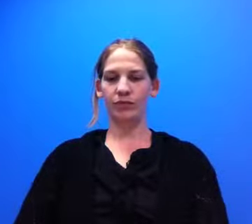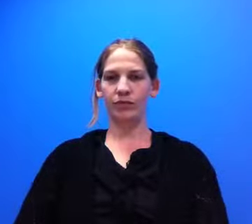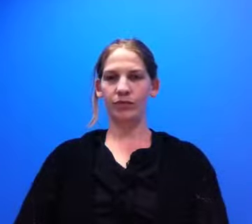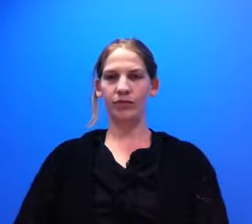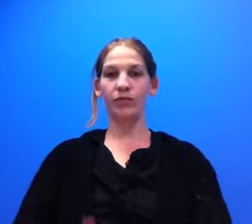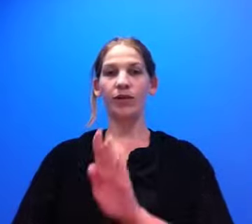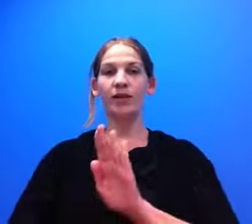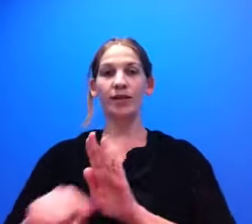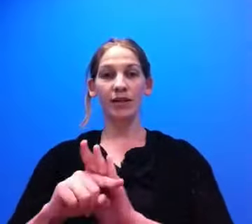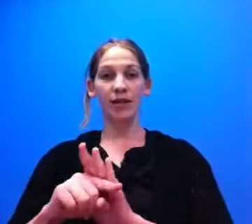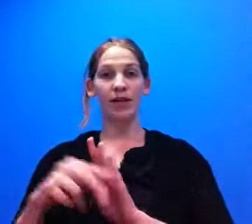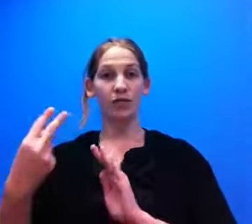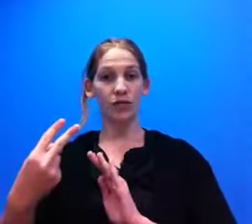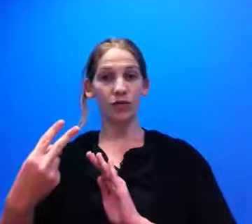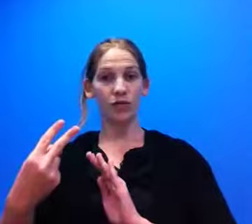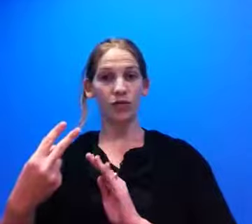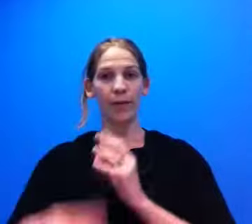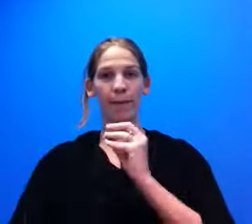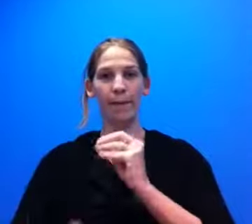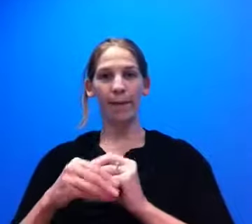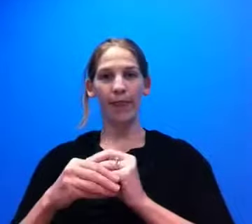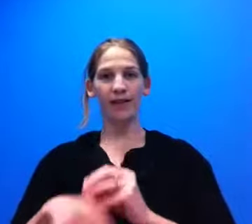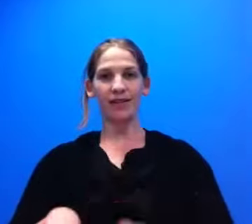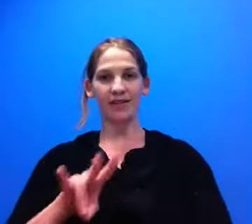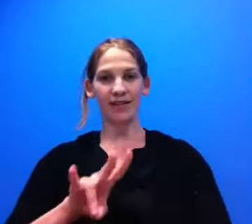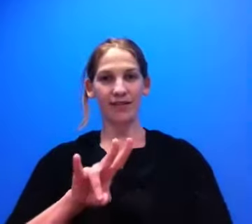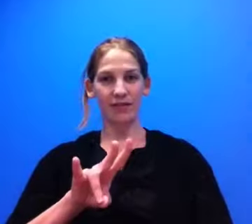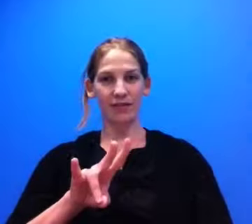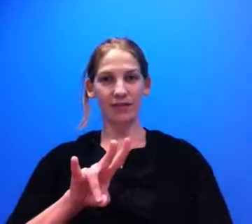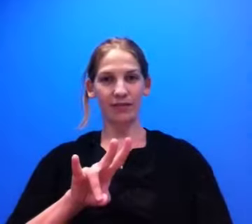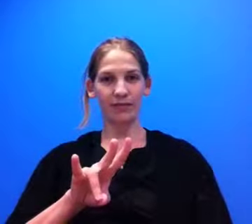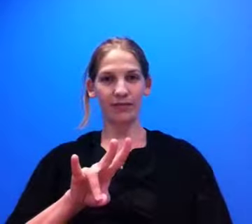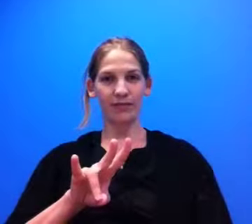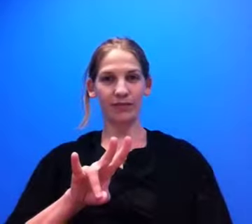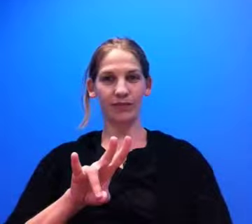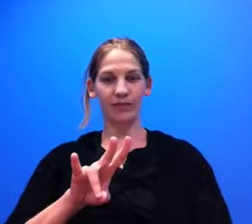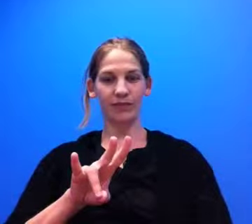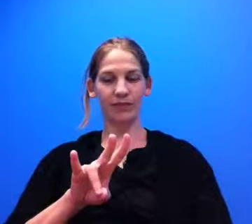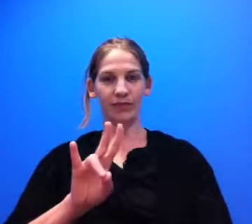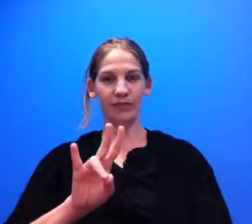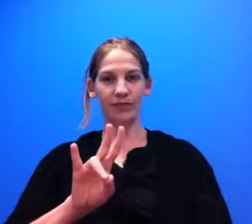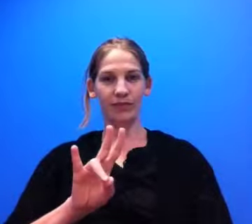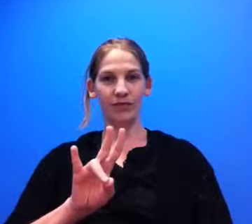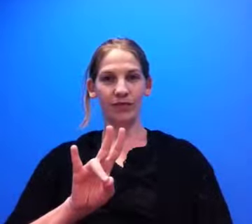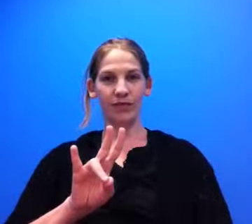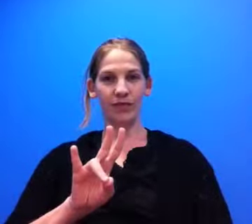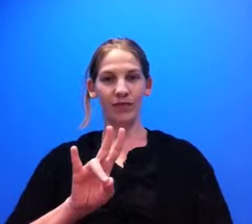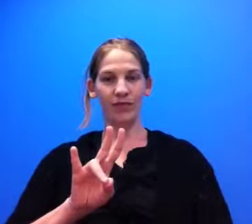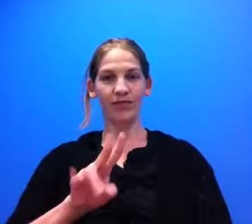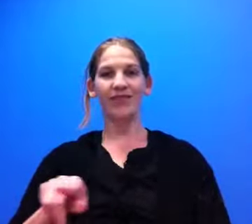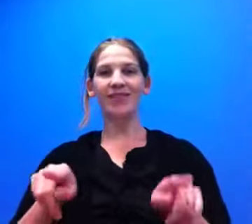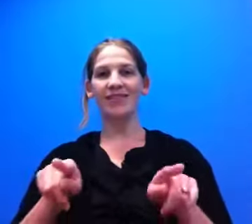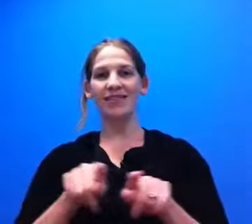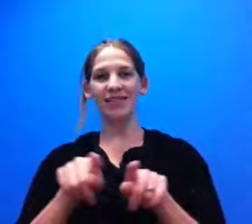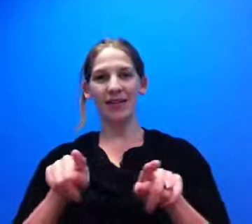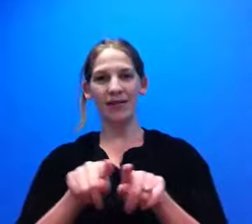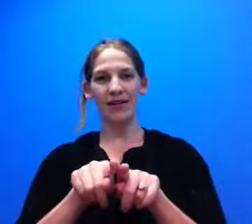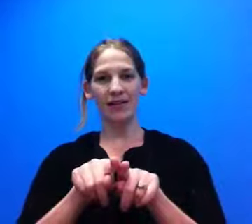-2 plus 7, apply the commutative property, that is the same as 7